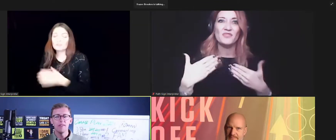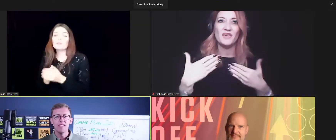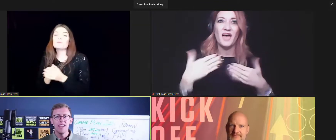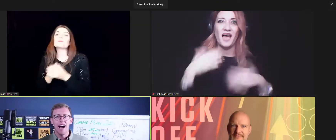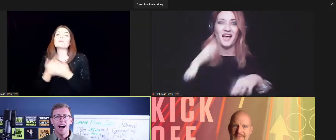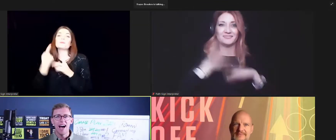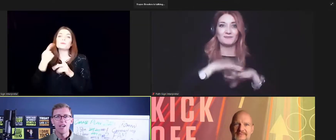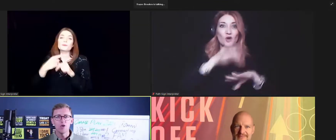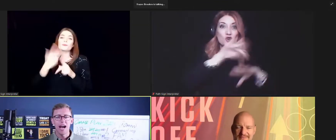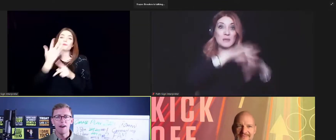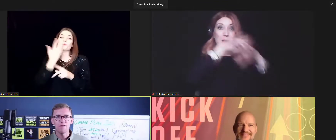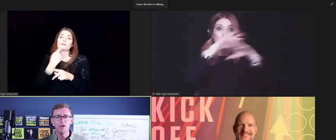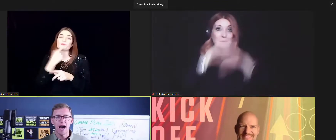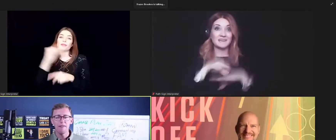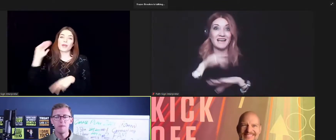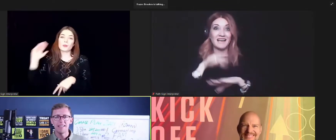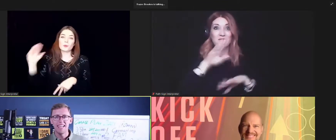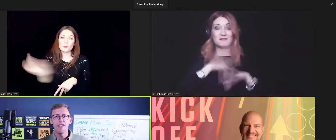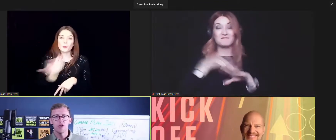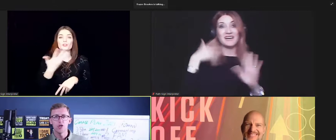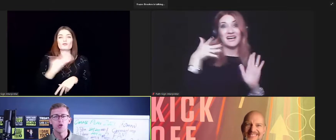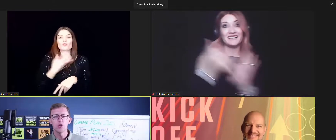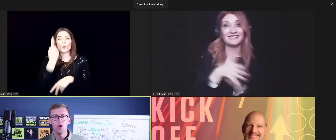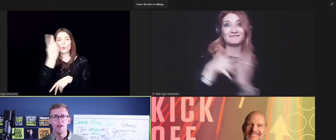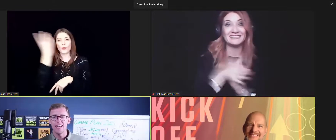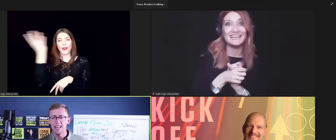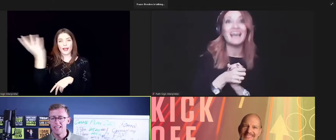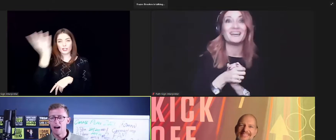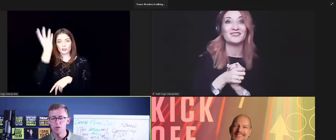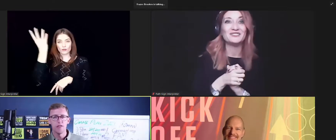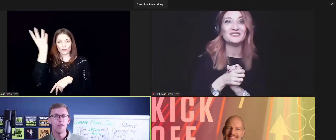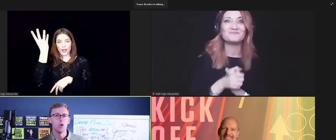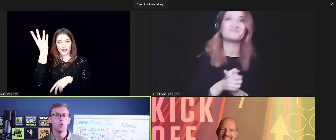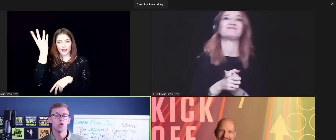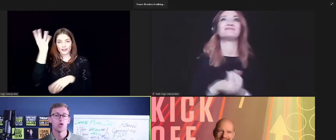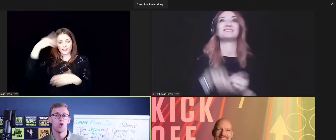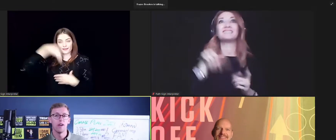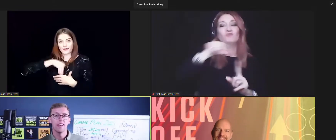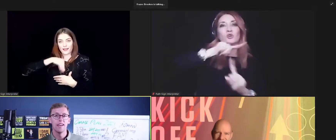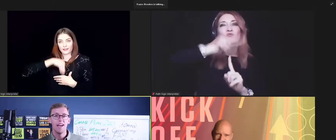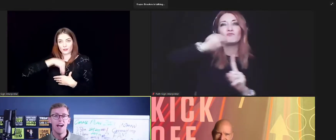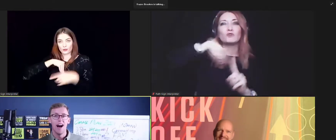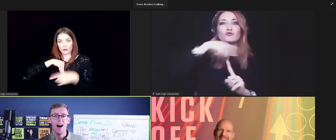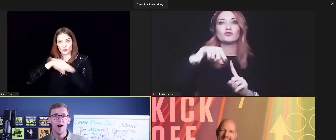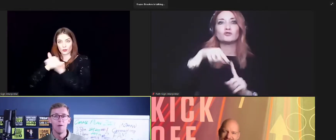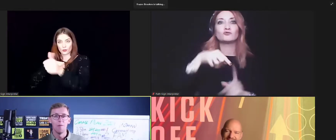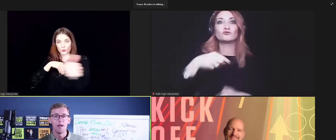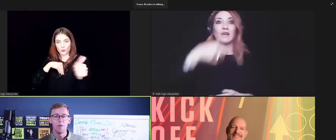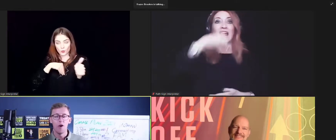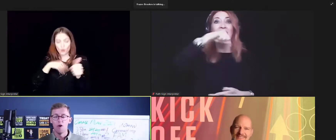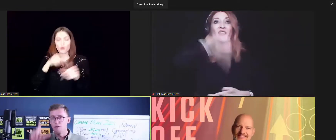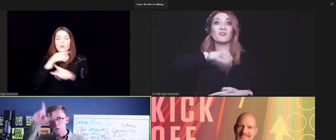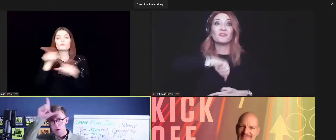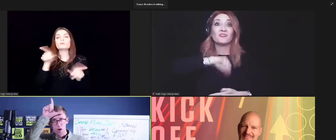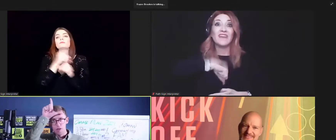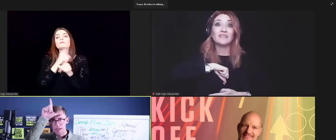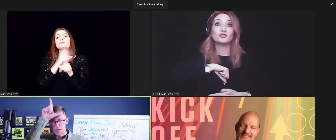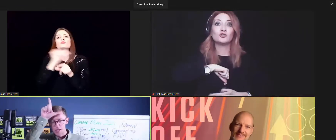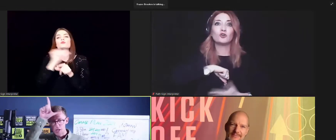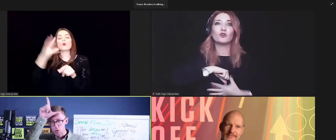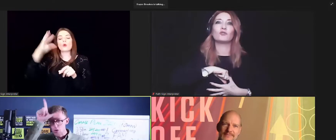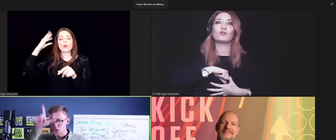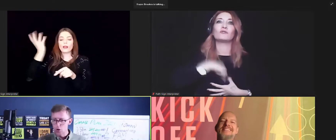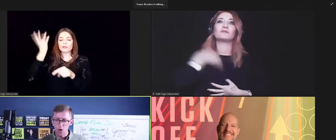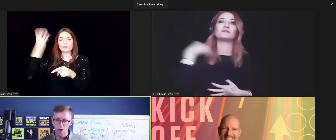you. You just have to make the legend story louder than the loser story. We all focus on